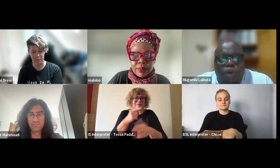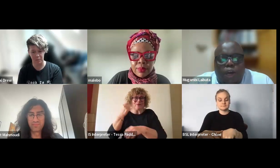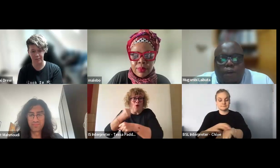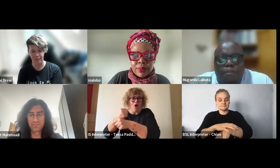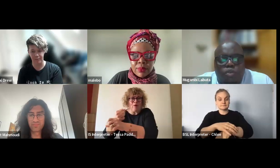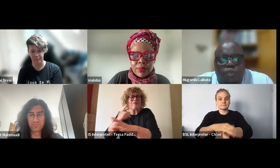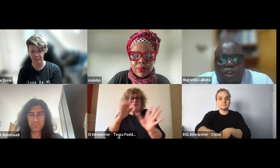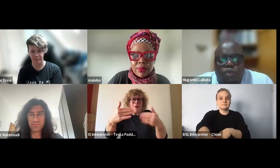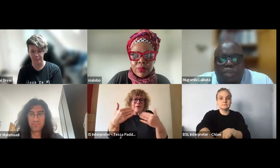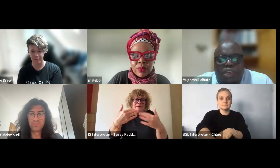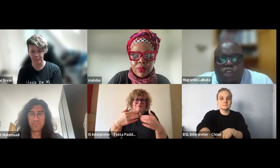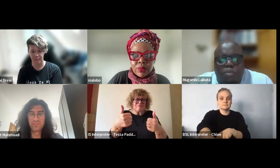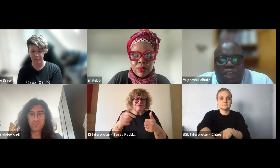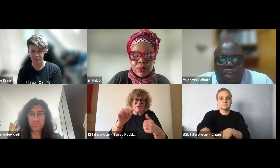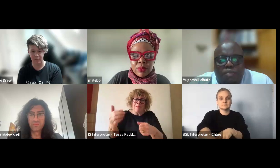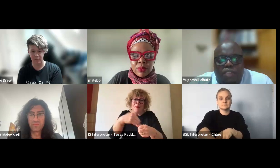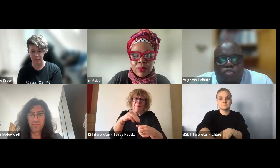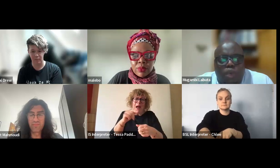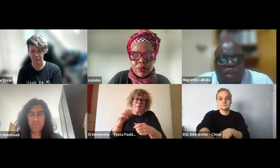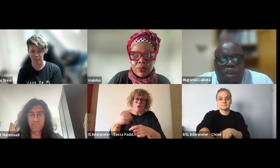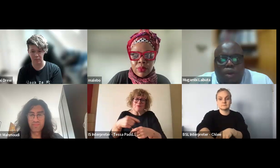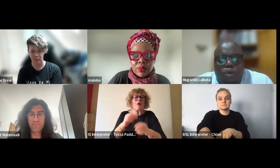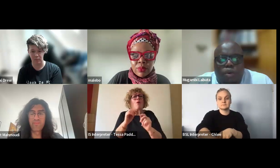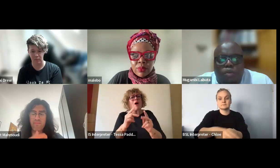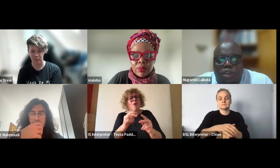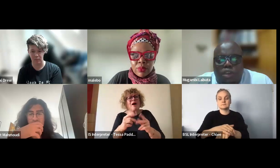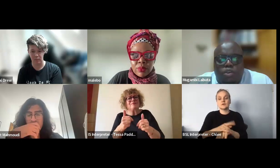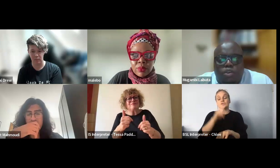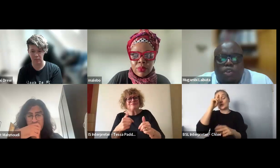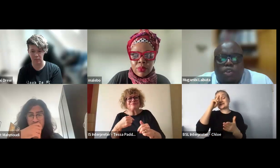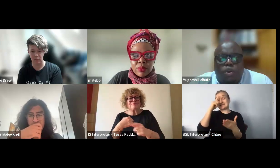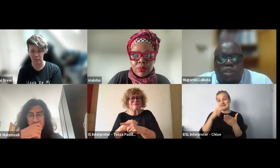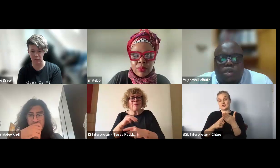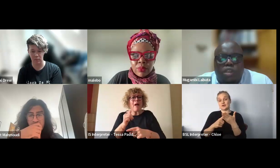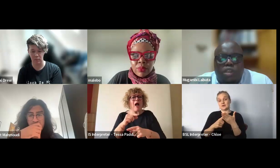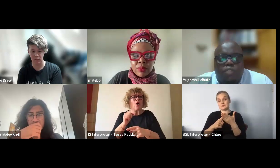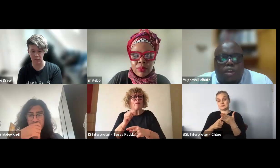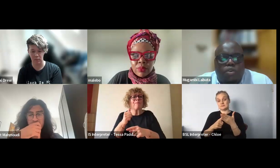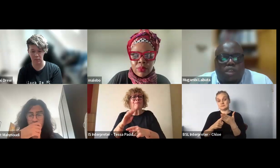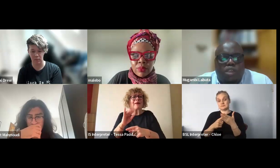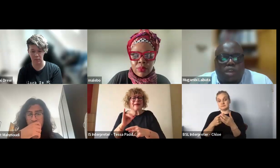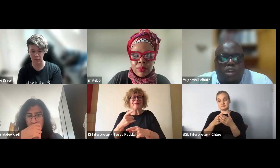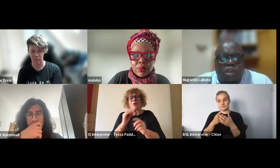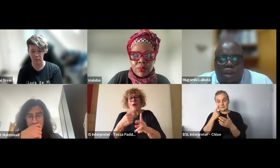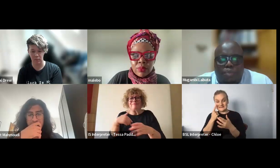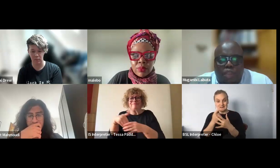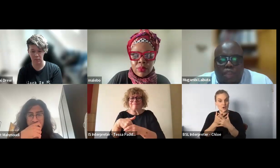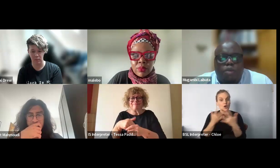So you find that automated decision making finds its way in a lot of data protection laws across the African